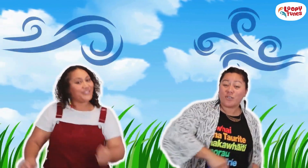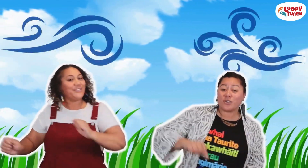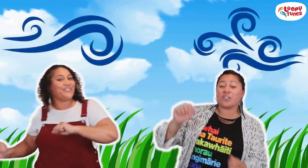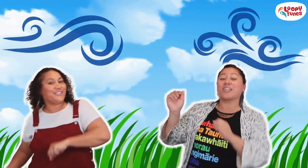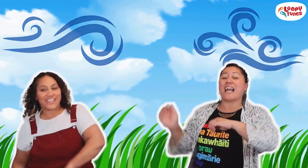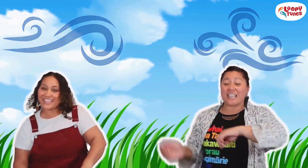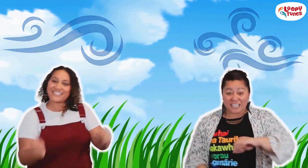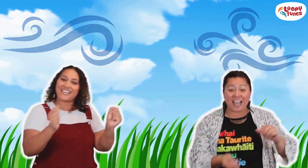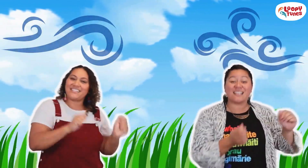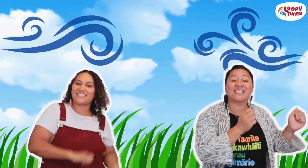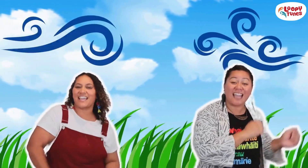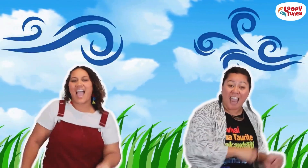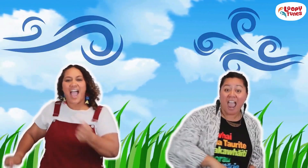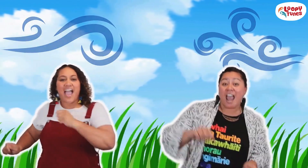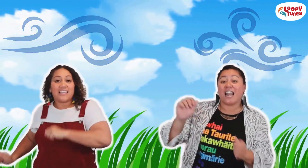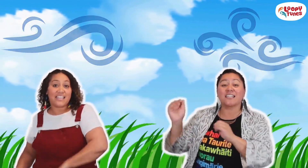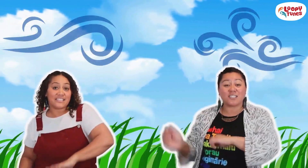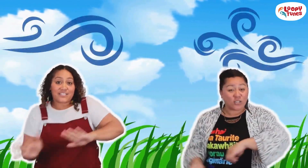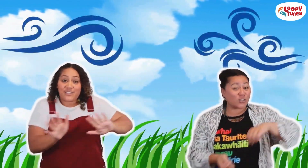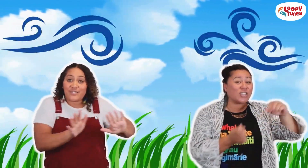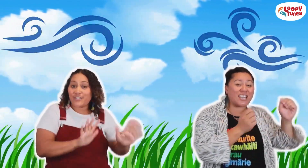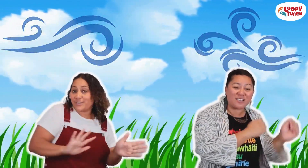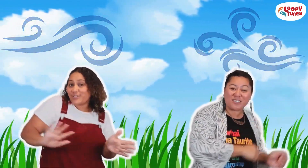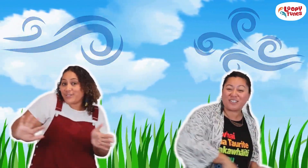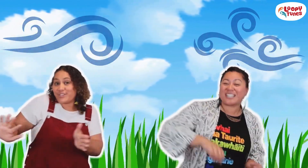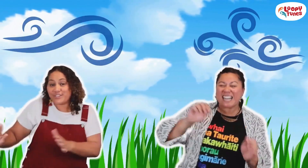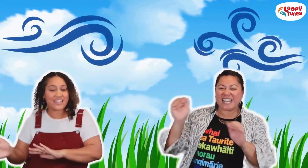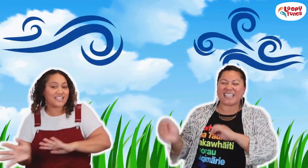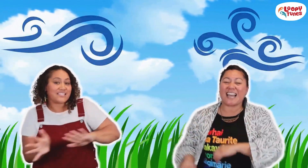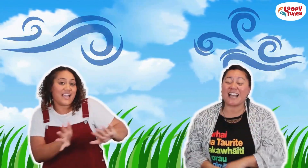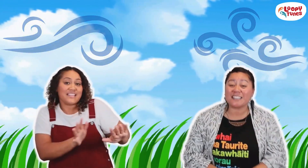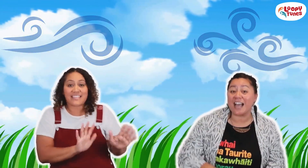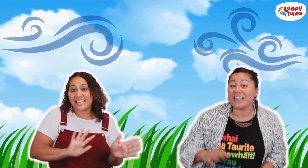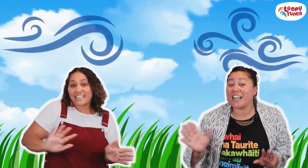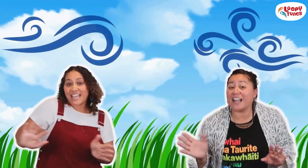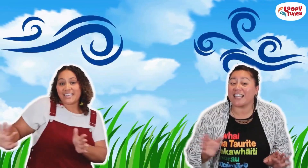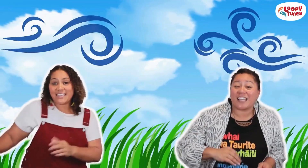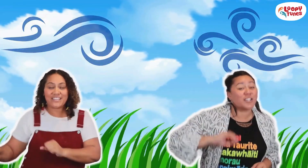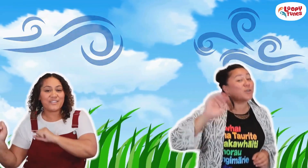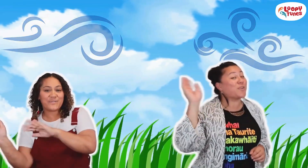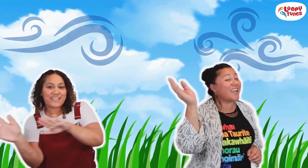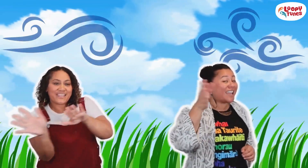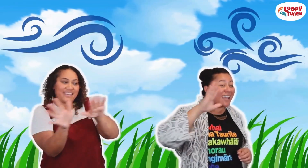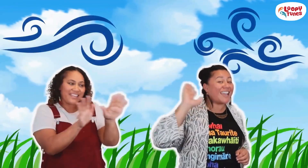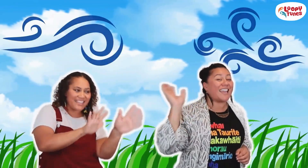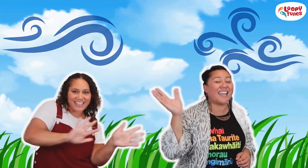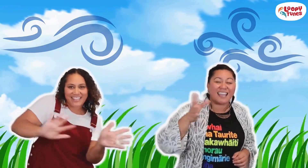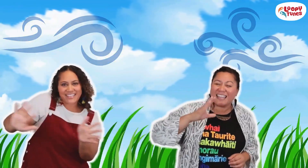the Ururangi Dance. Let's do the Ururangi Dance. Kani kani